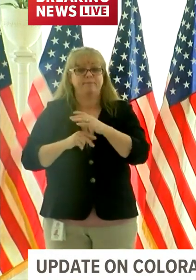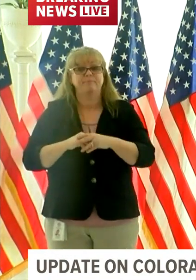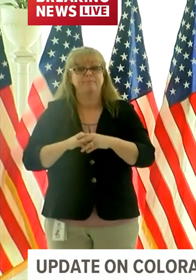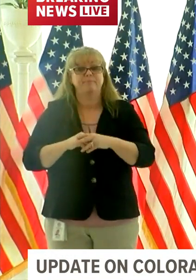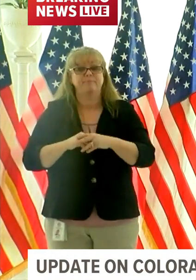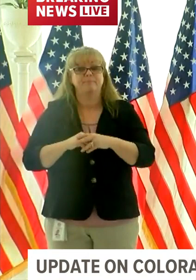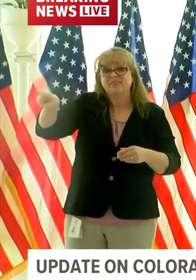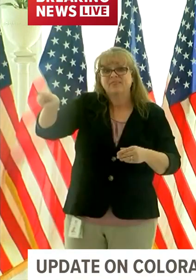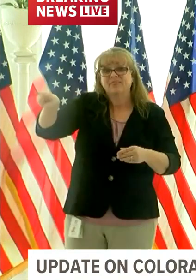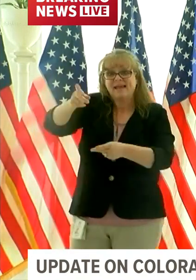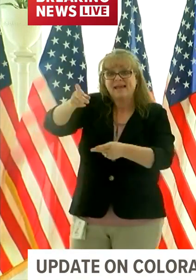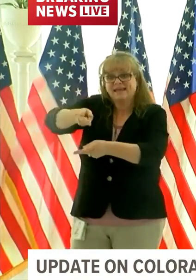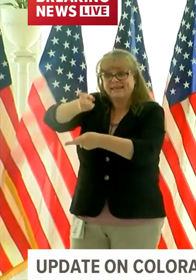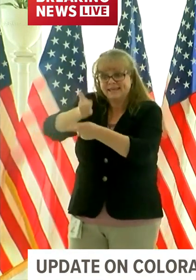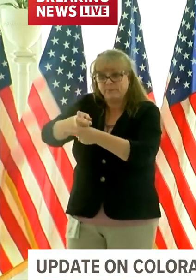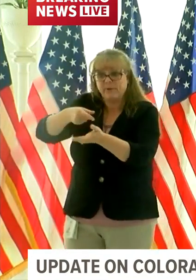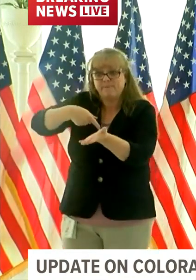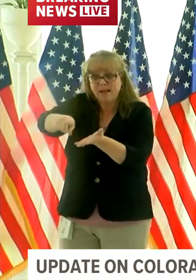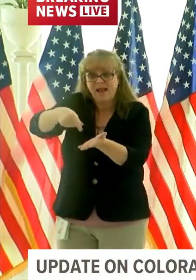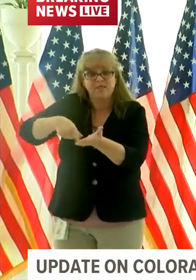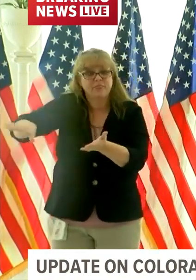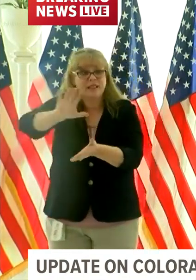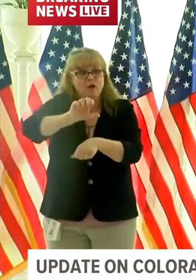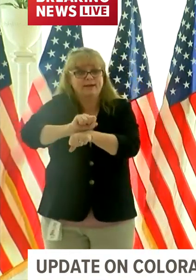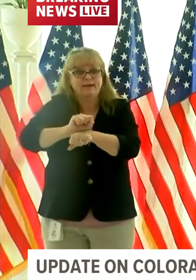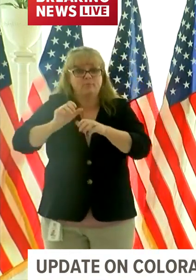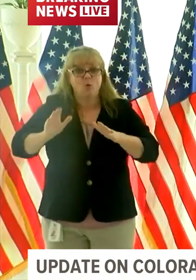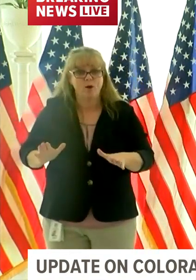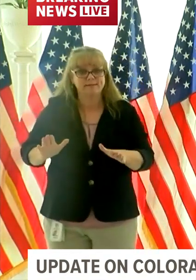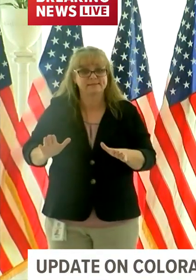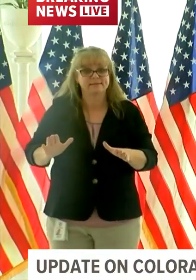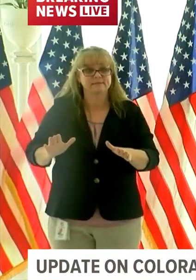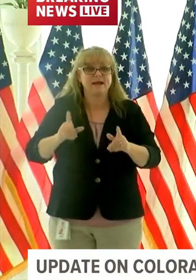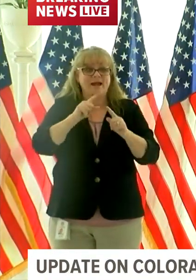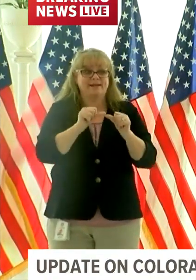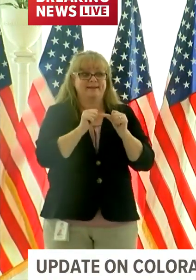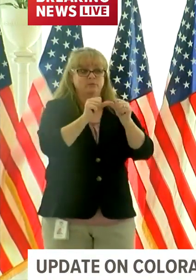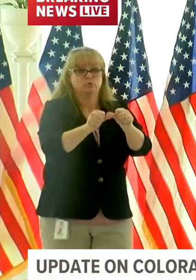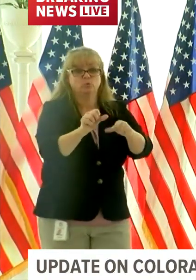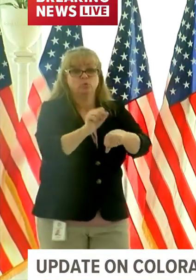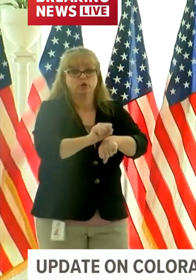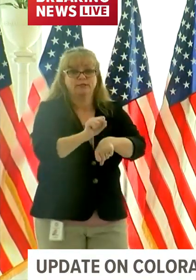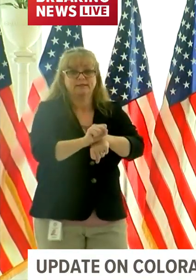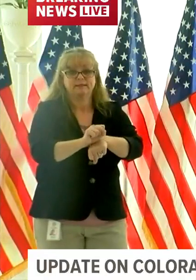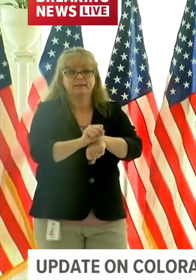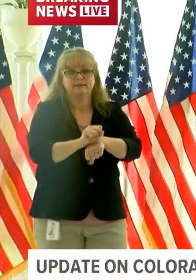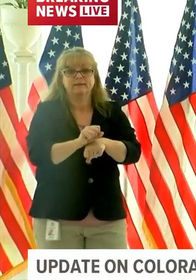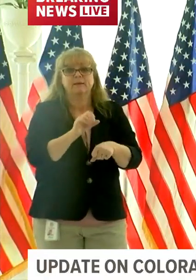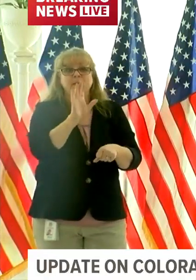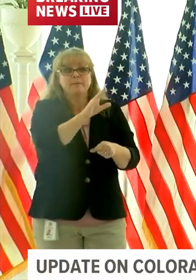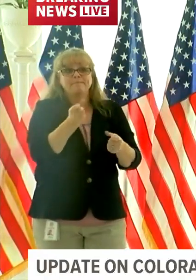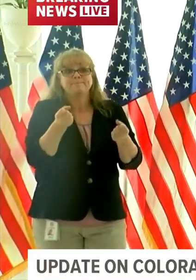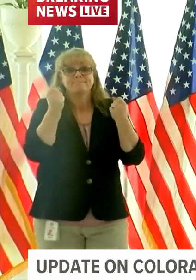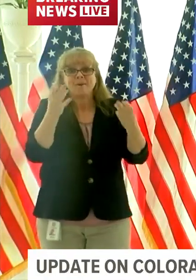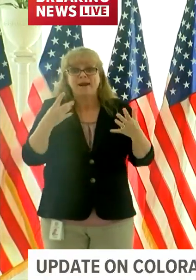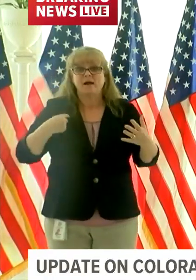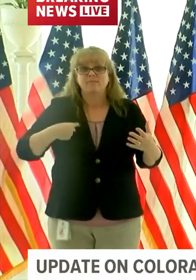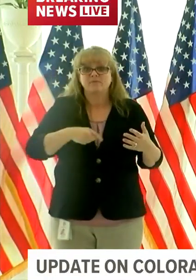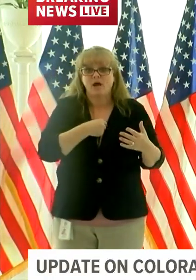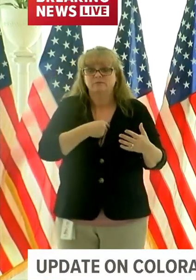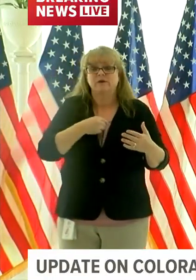payroll. And for many Coloradans and Americans, we get our health care from being employed, retirement